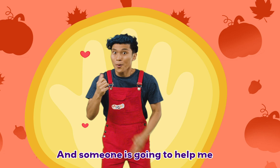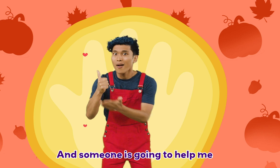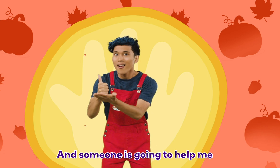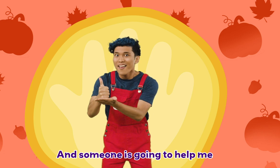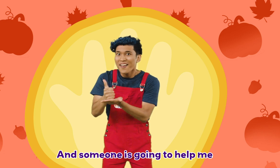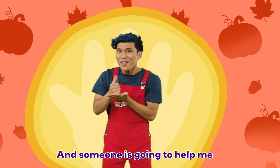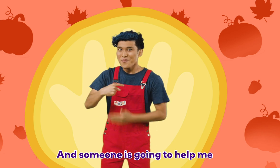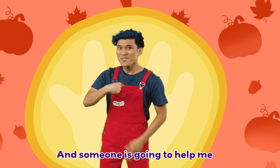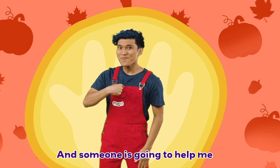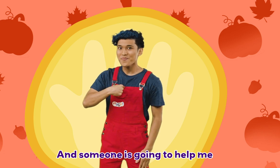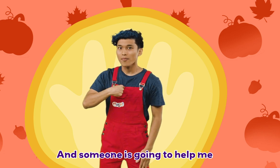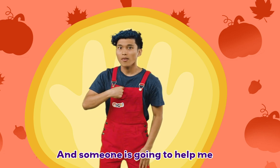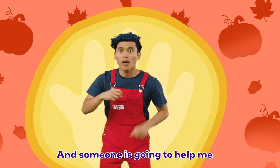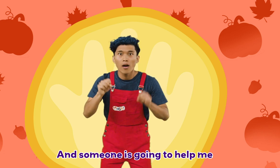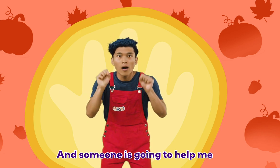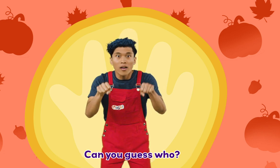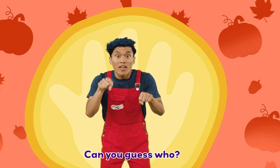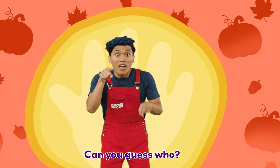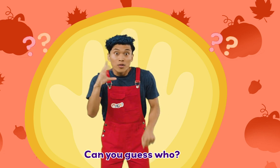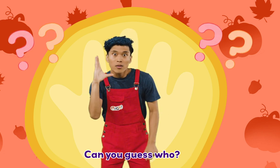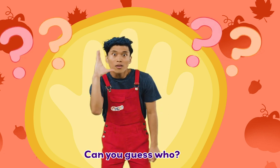Someone is gonna help me. Can you guess who?